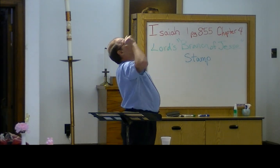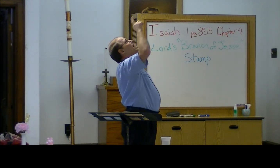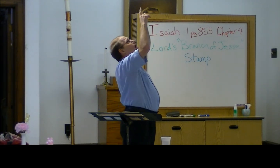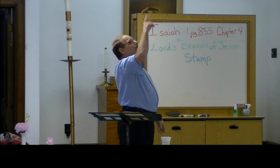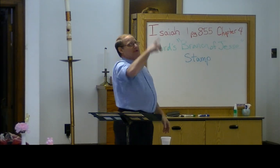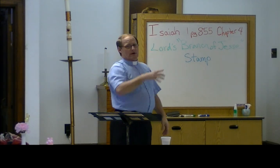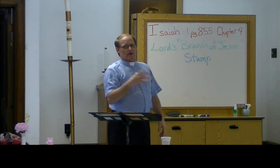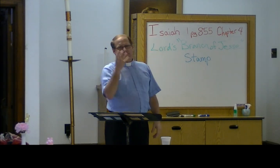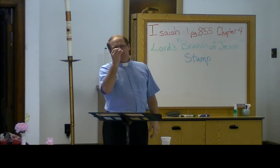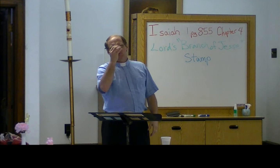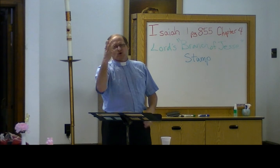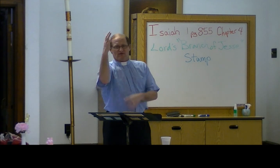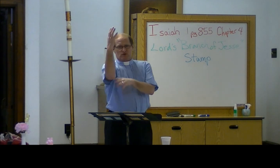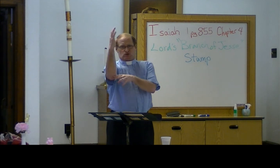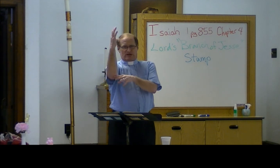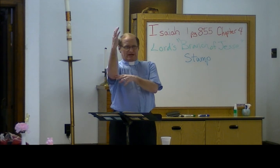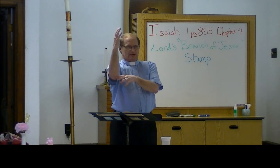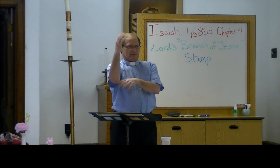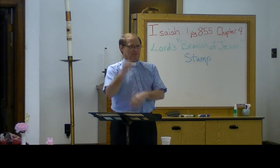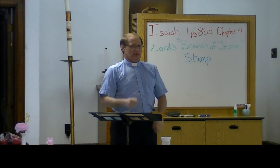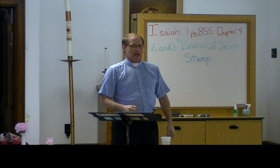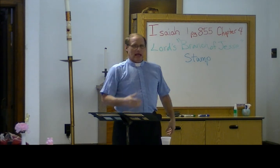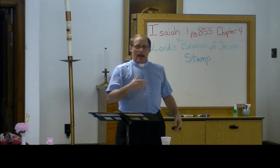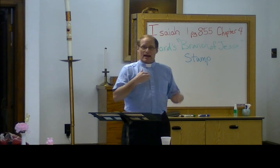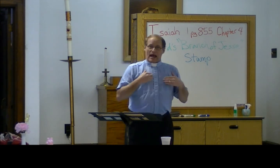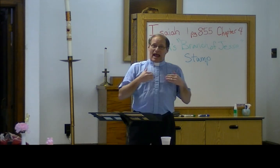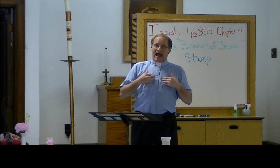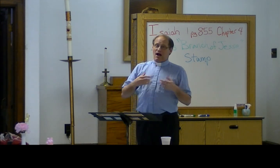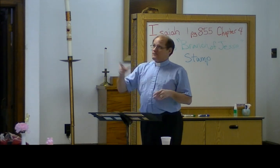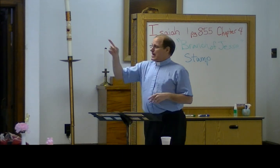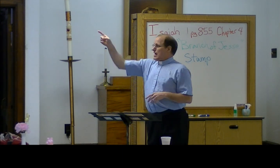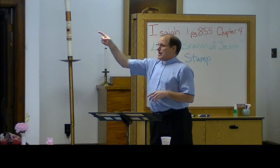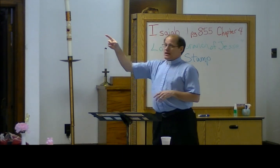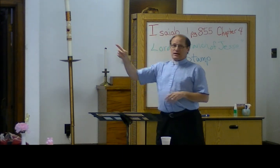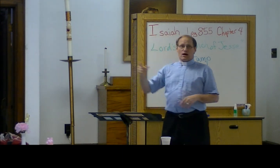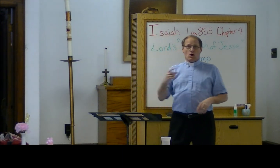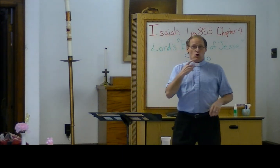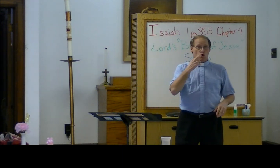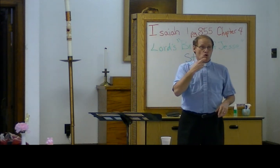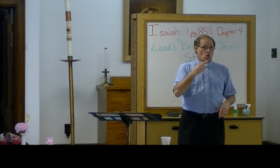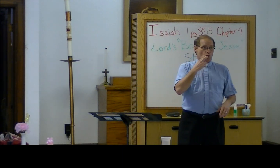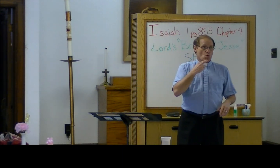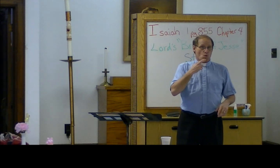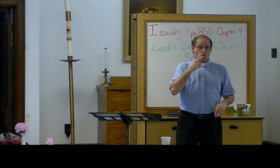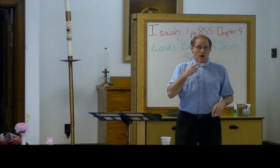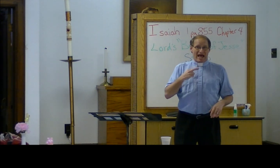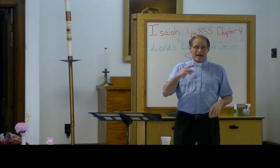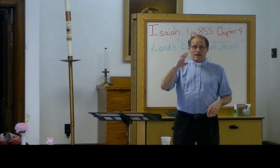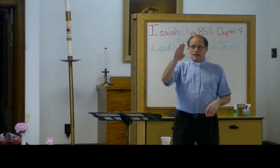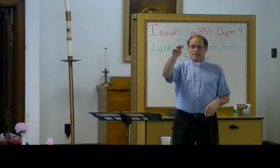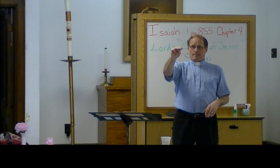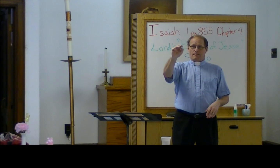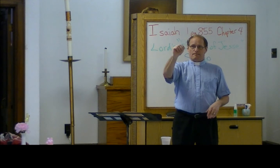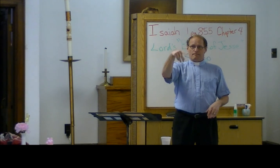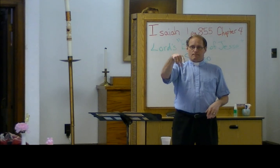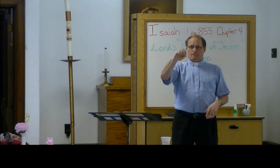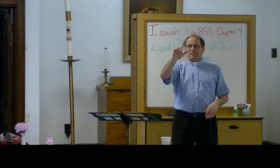way up there, beautiful tree. And I have a red